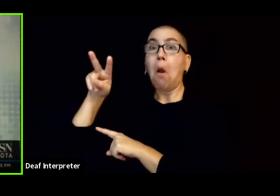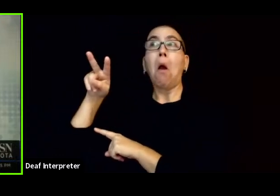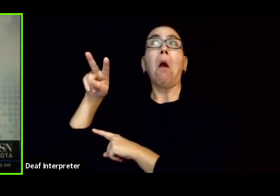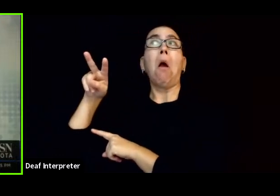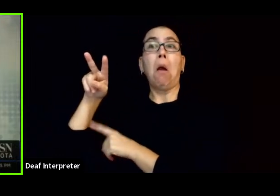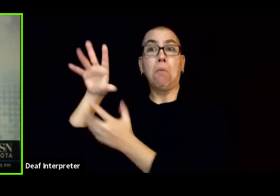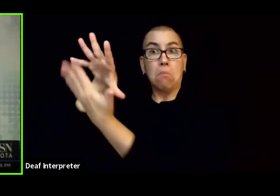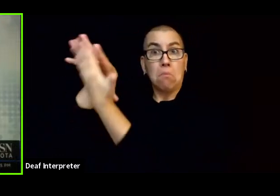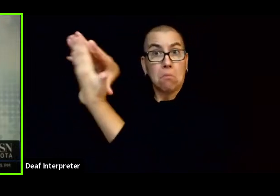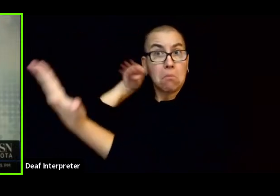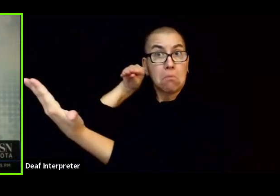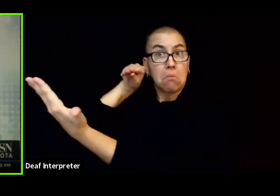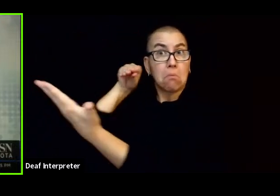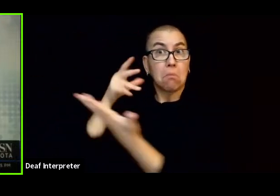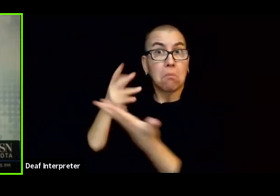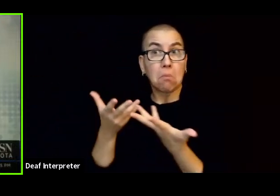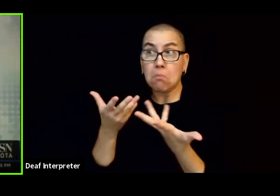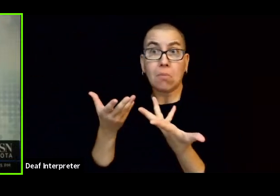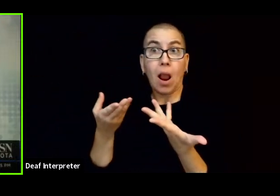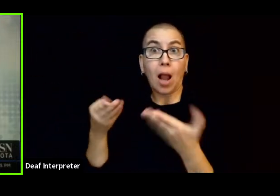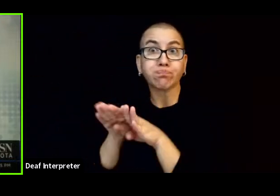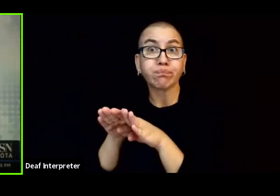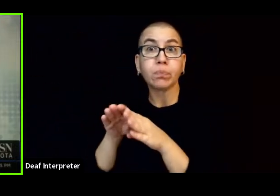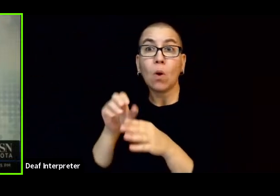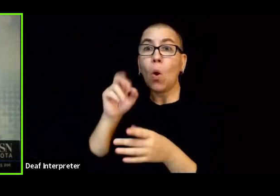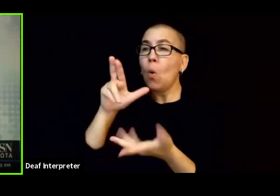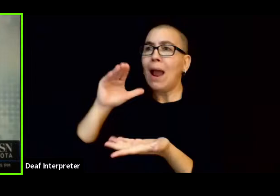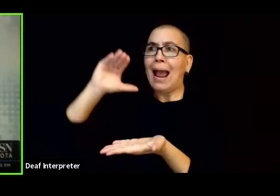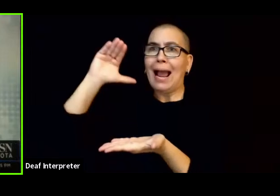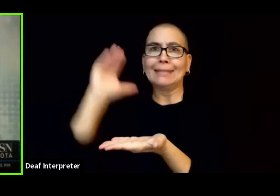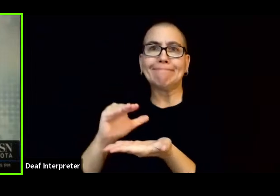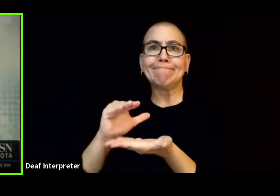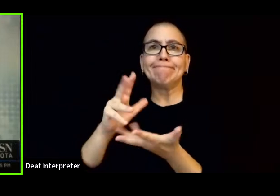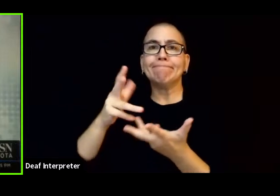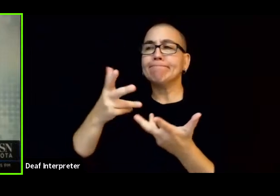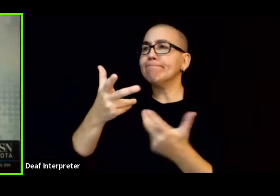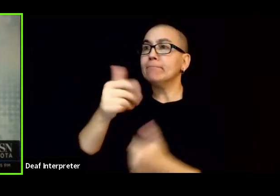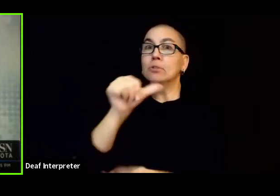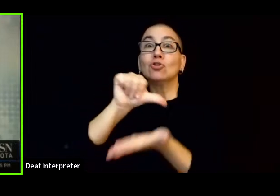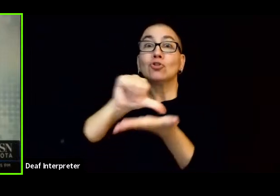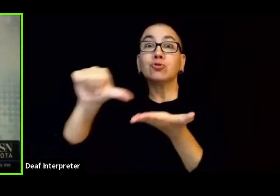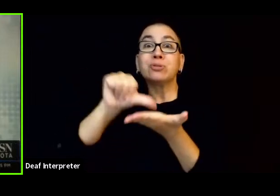elective surgeries, schools, business openings, anything like that. Is it coming?